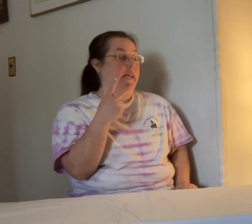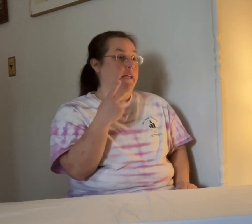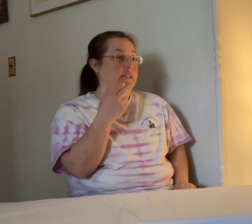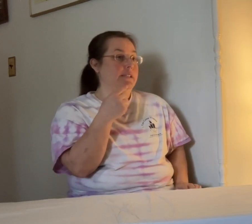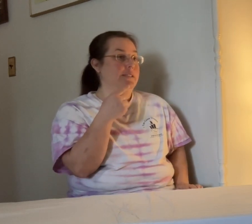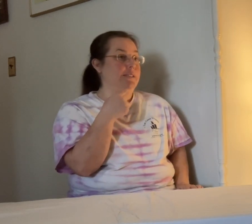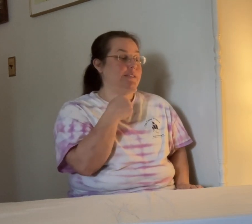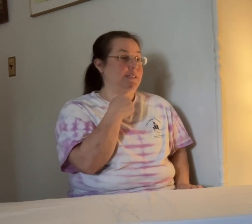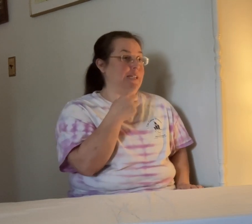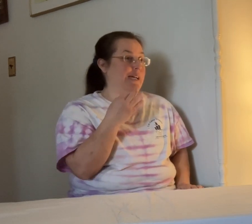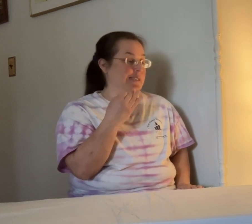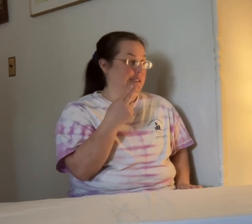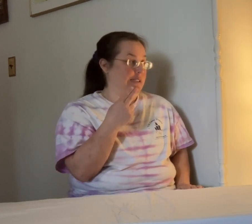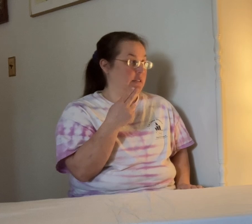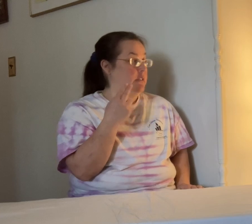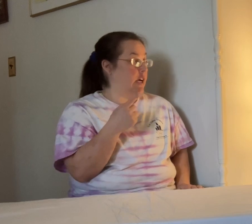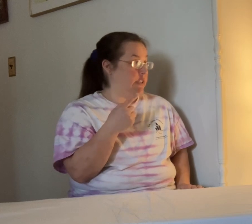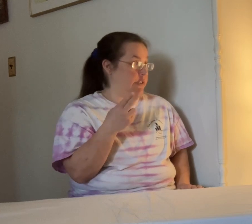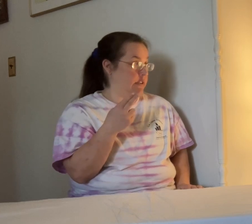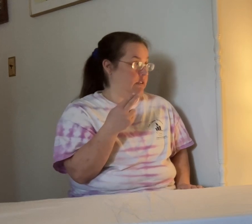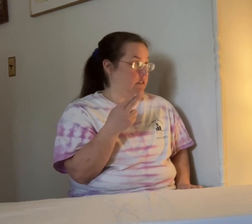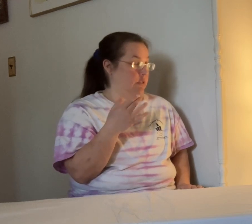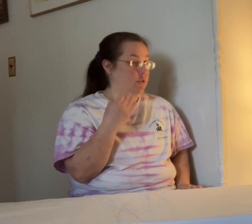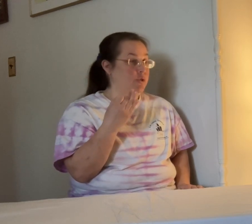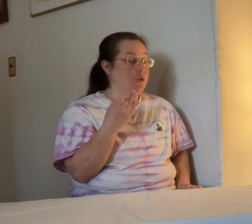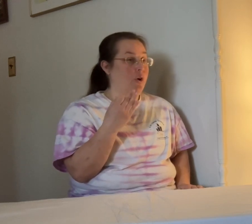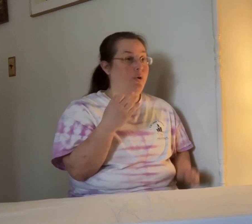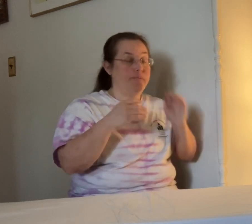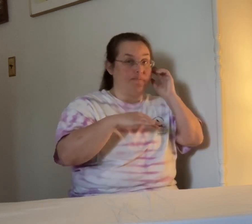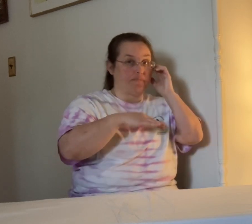rolling desk does. So